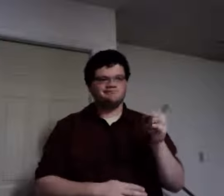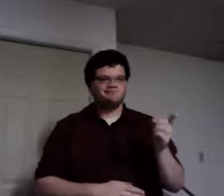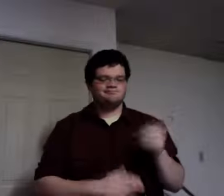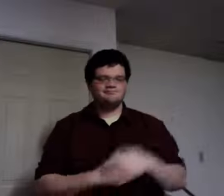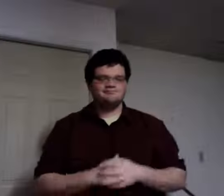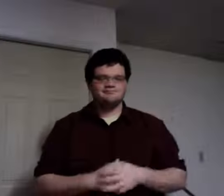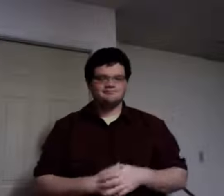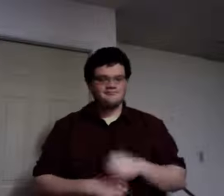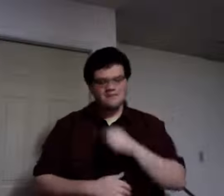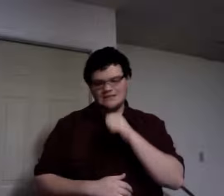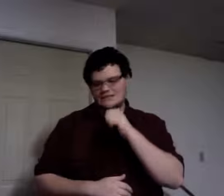have two